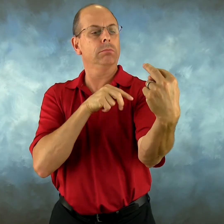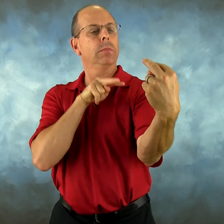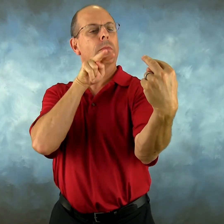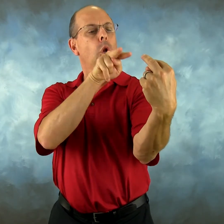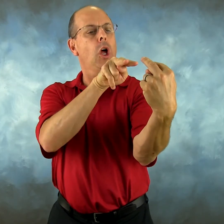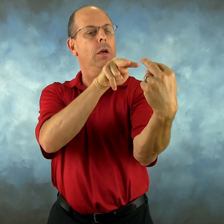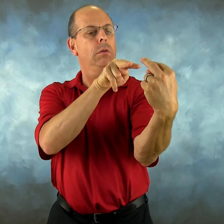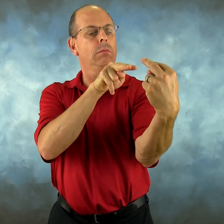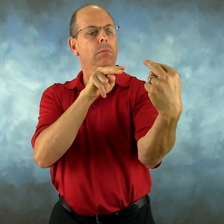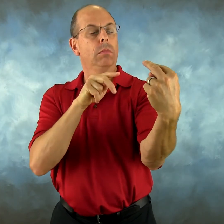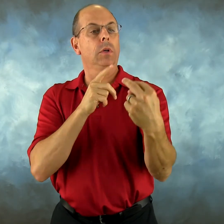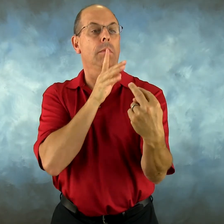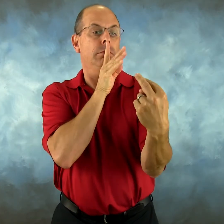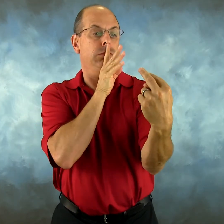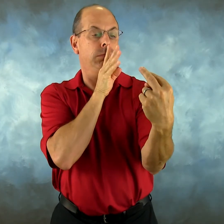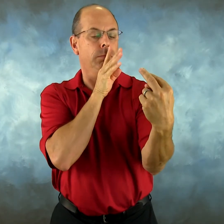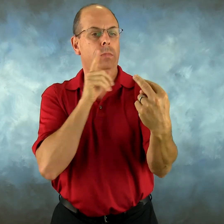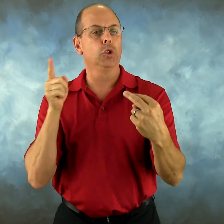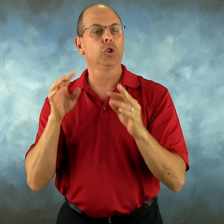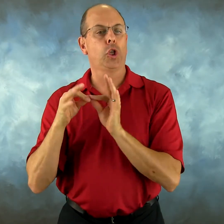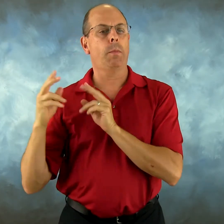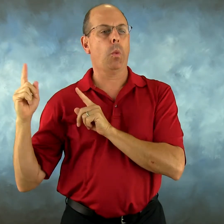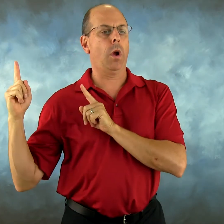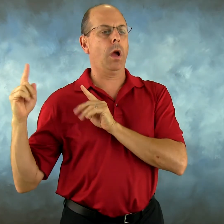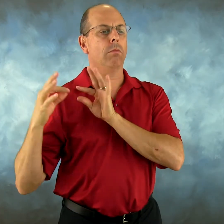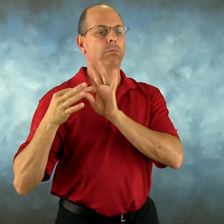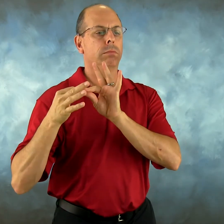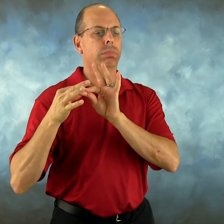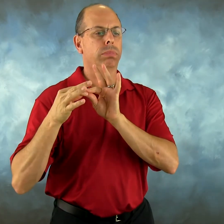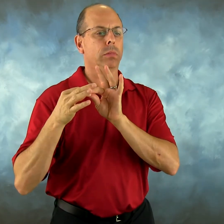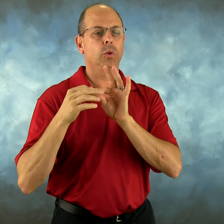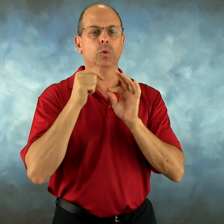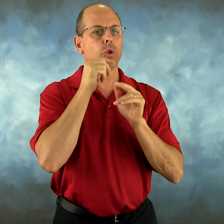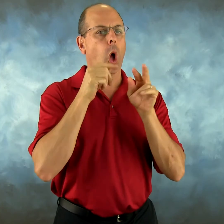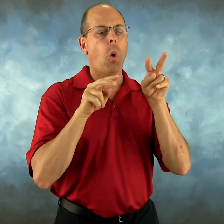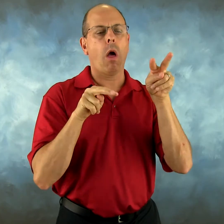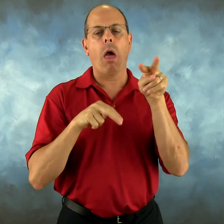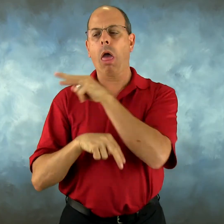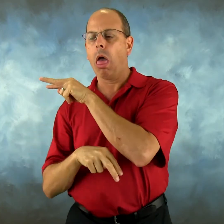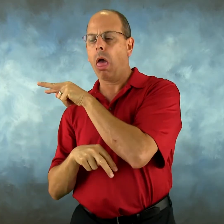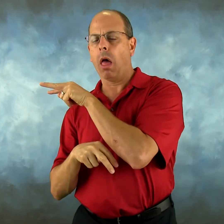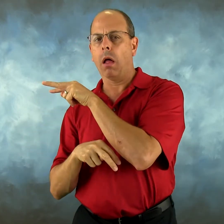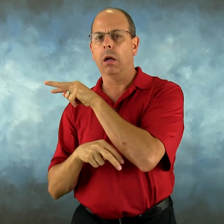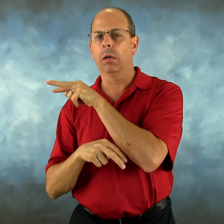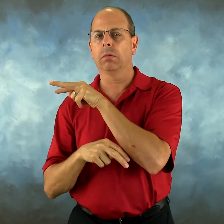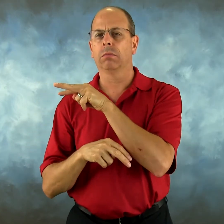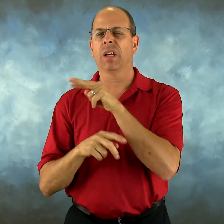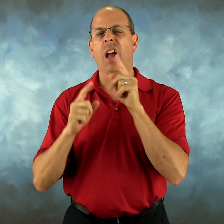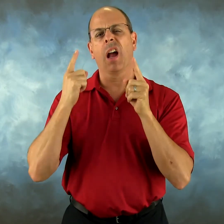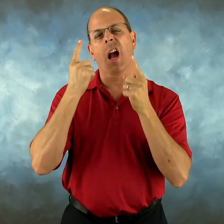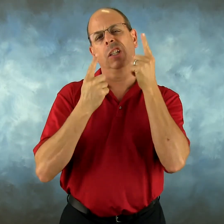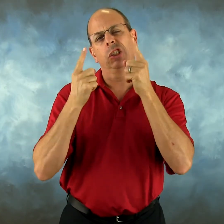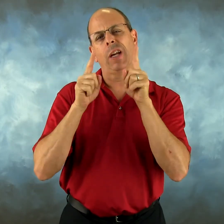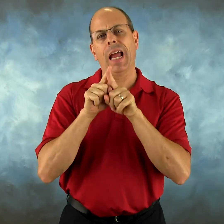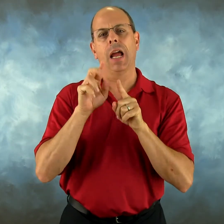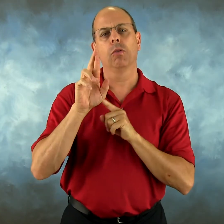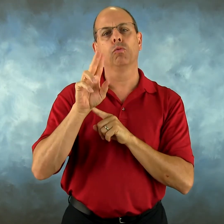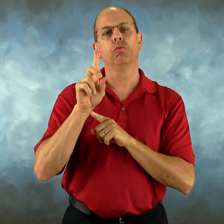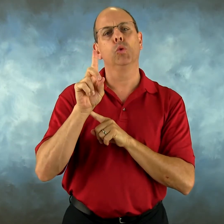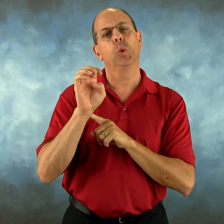patient. Keep eye contact. The interpreter will interpret for you. You don't need to